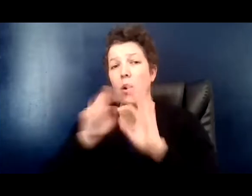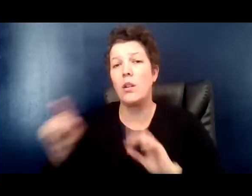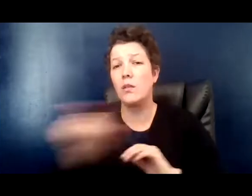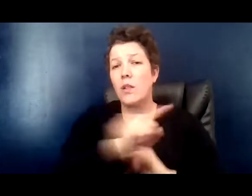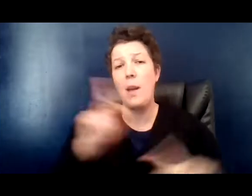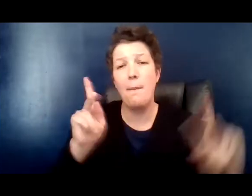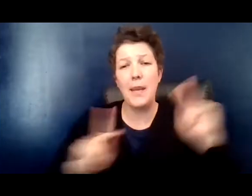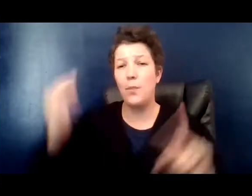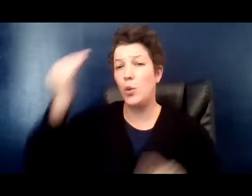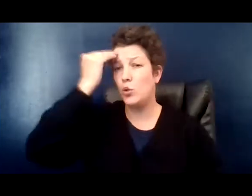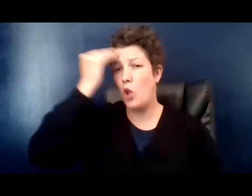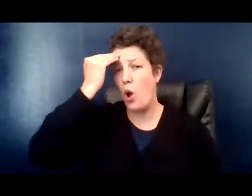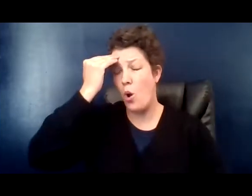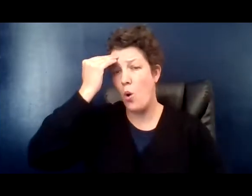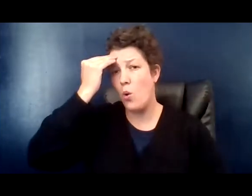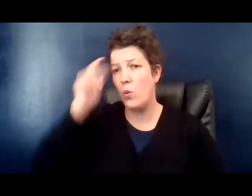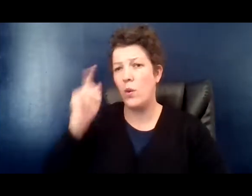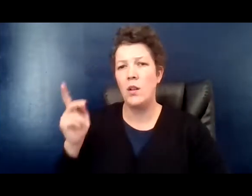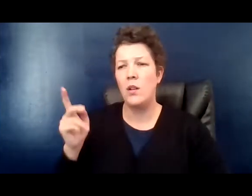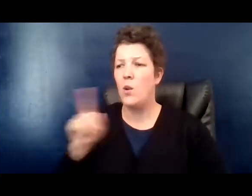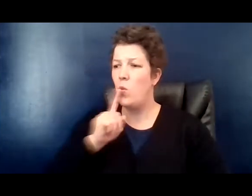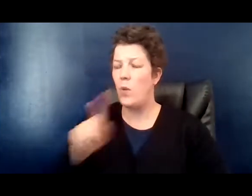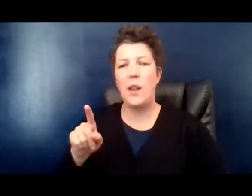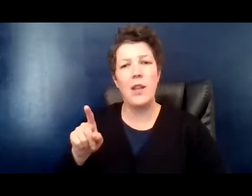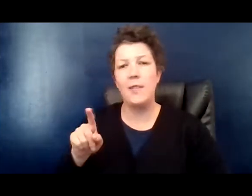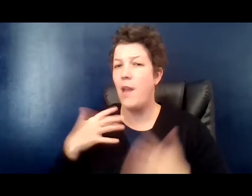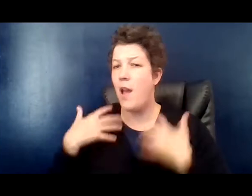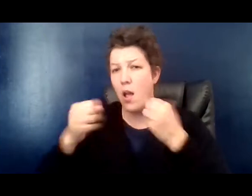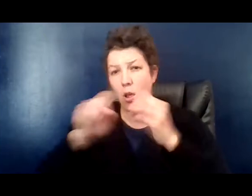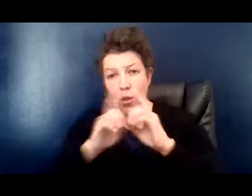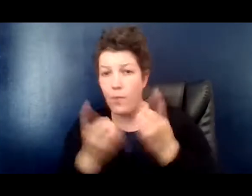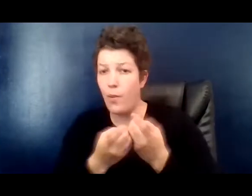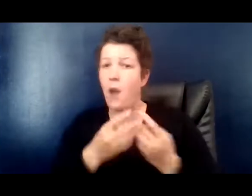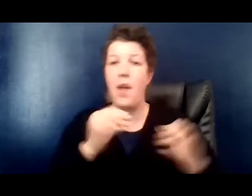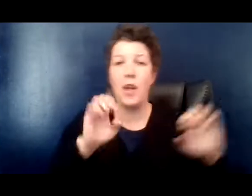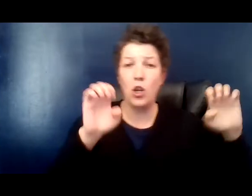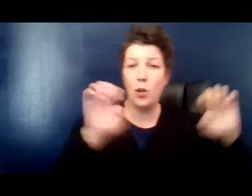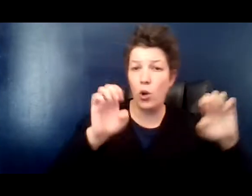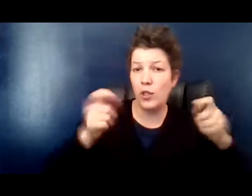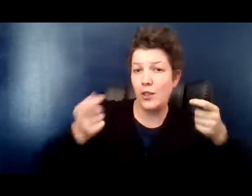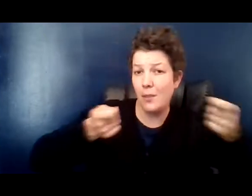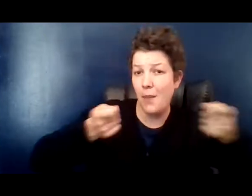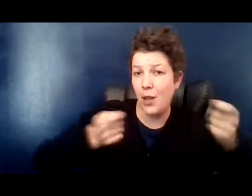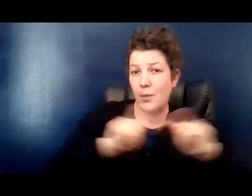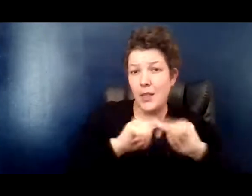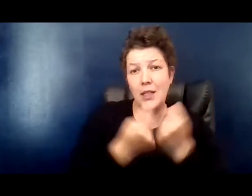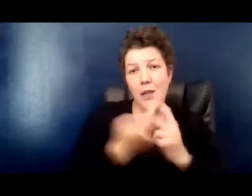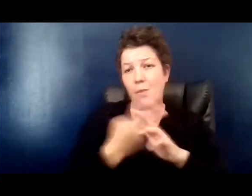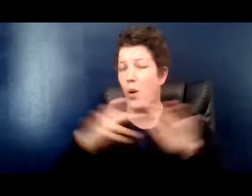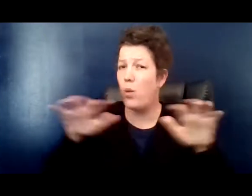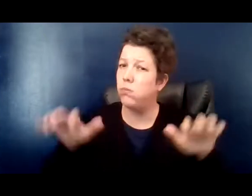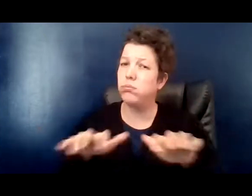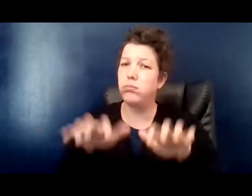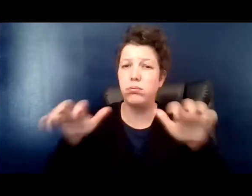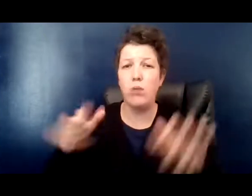to see that these people are out there working every day, whether it's on a tornado, which is extremely unfortunate, or